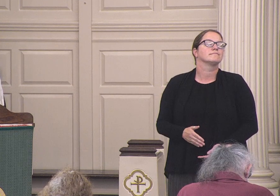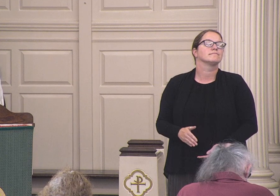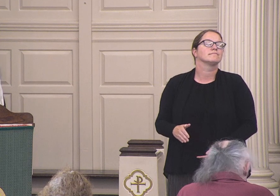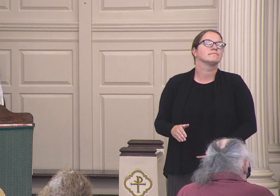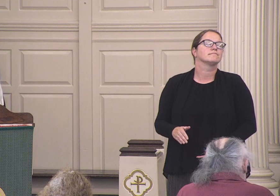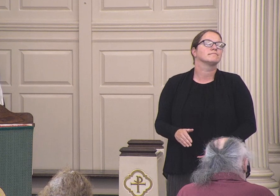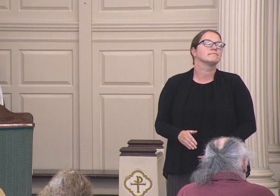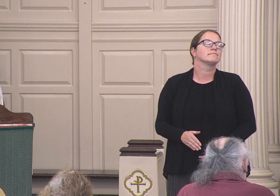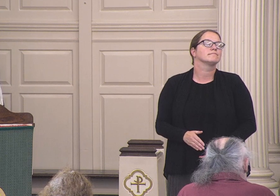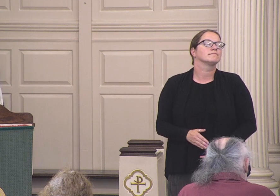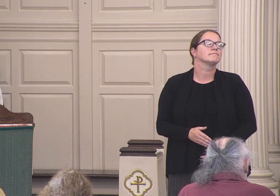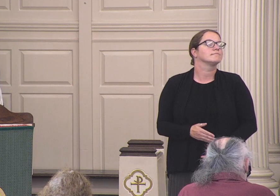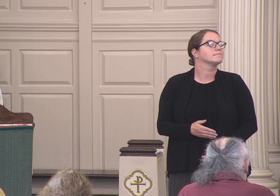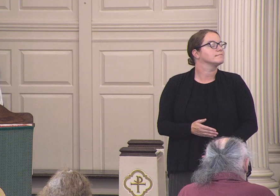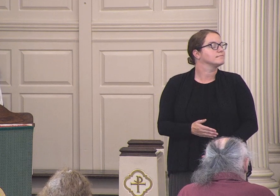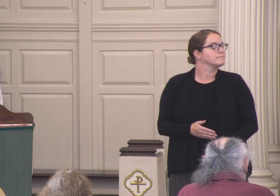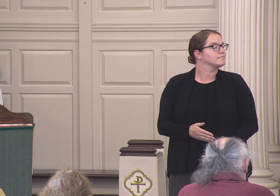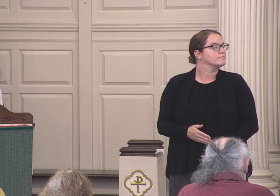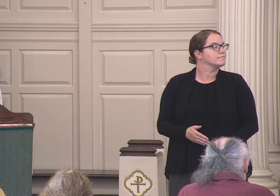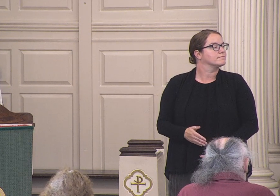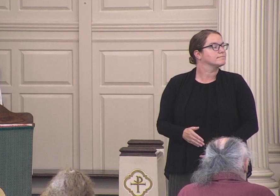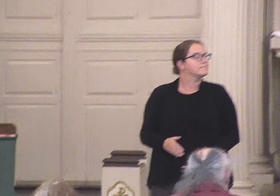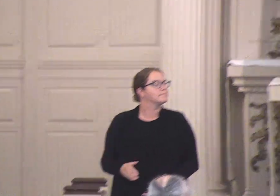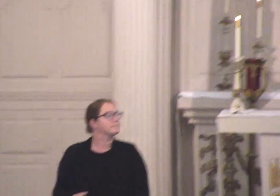Manifestabitur gloria